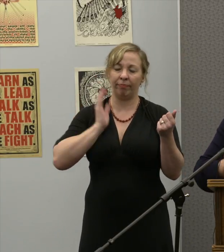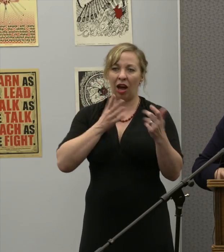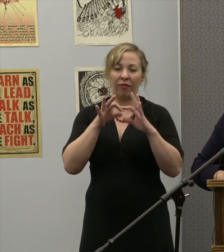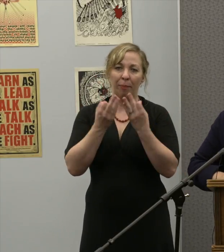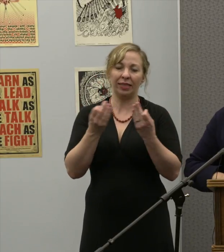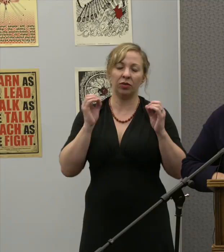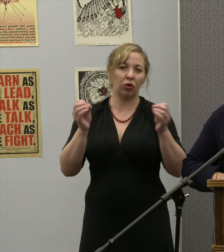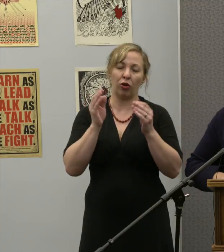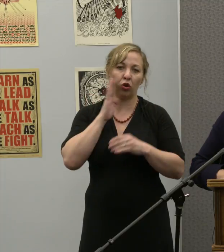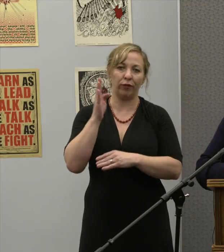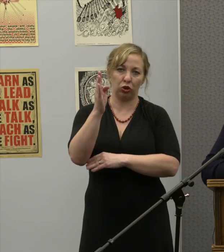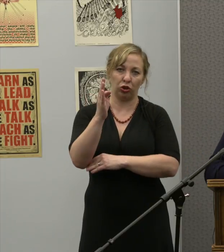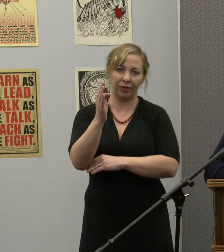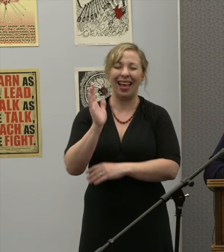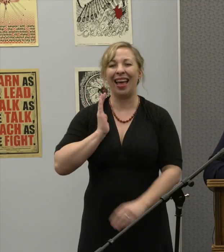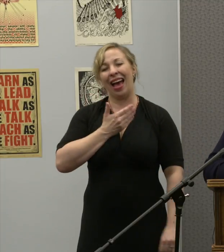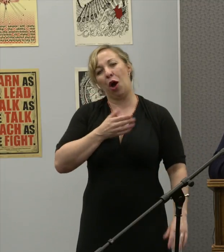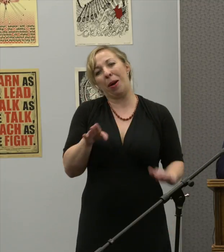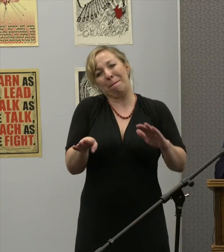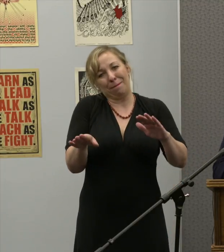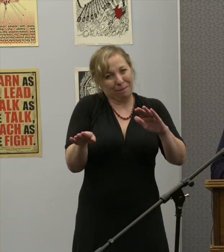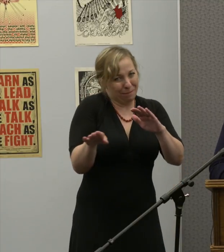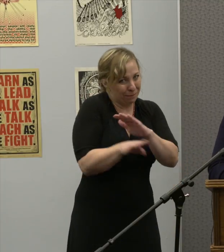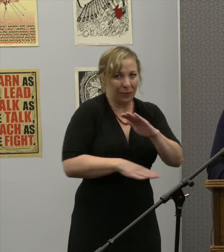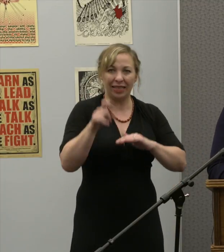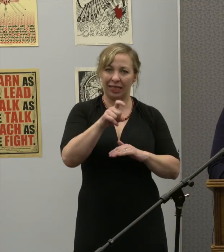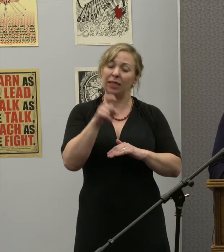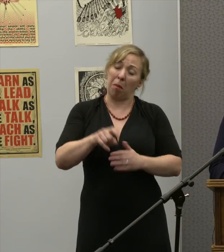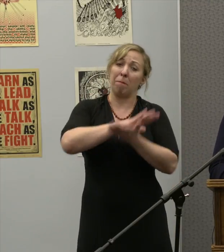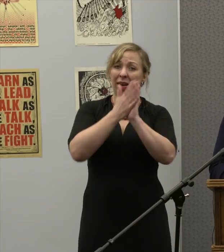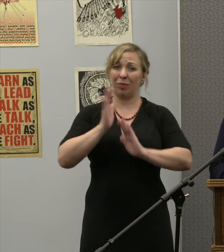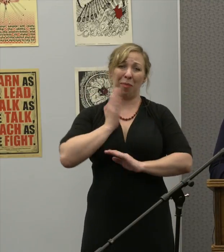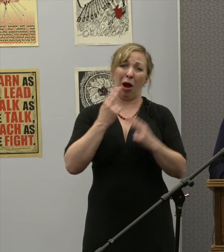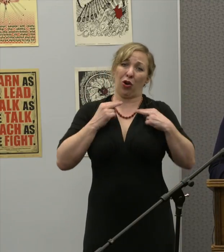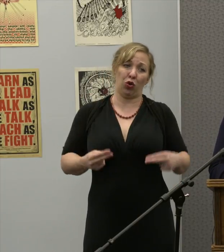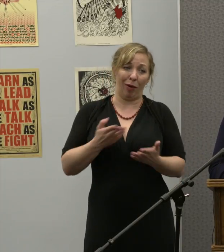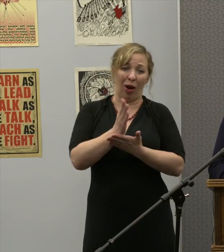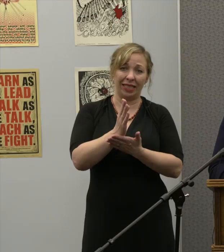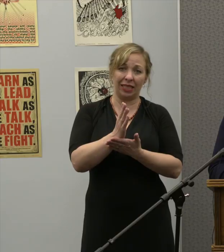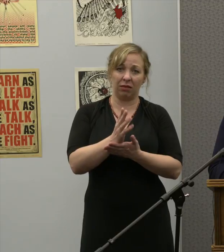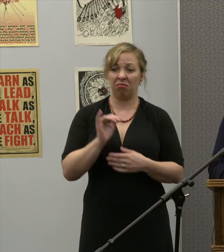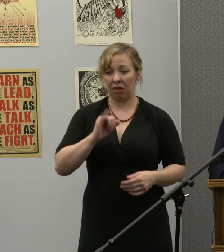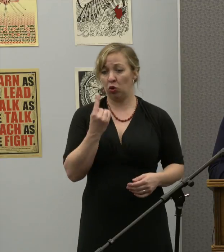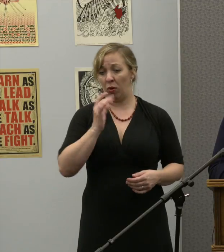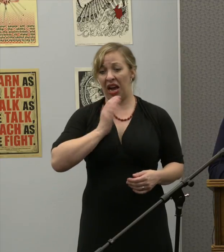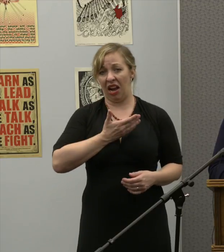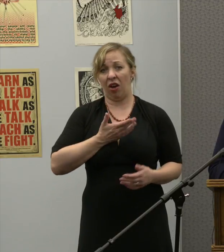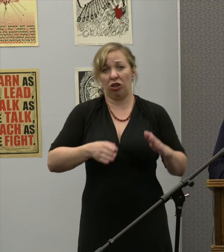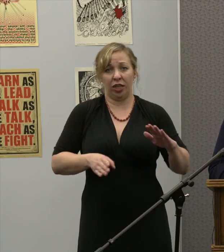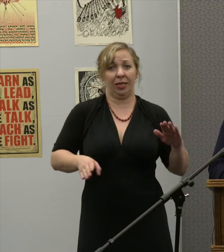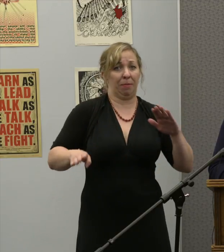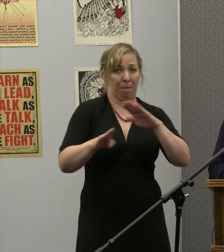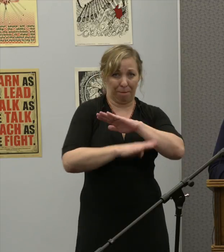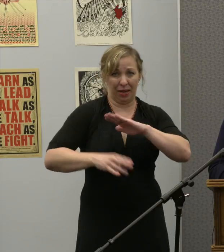families. And so our basic needs really need to become our human rights. That's one of our basic groundings in